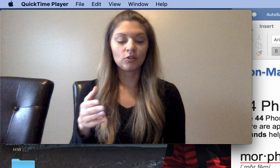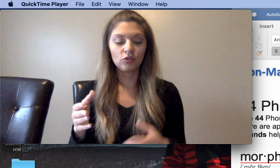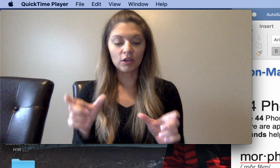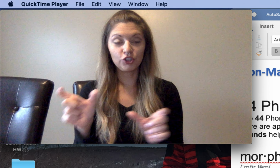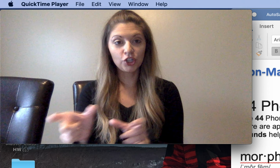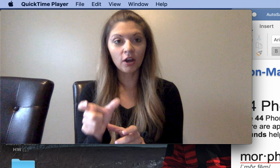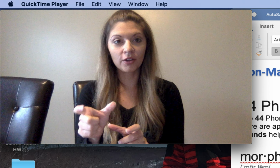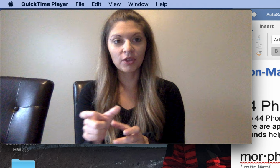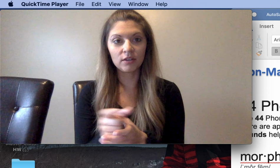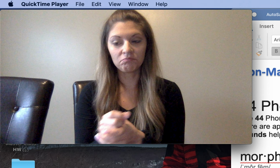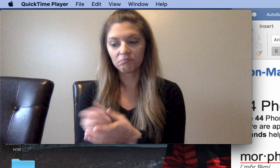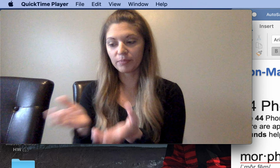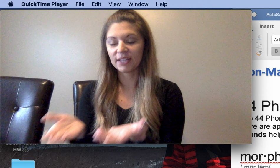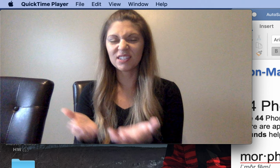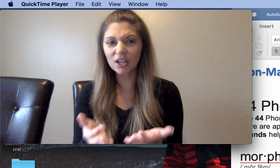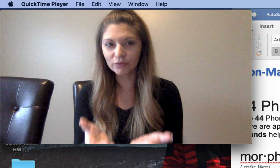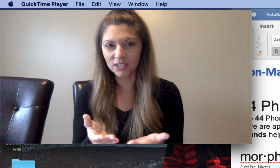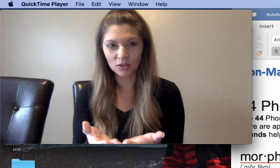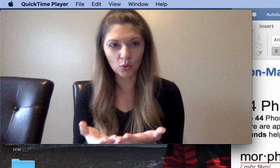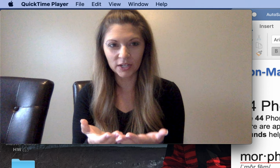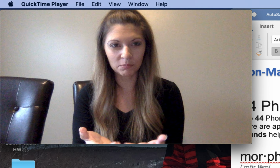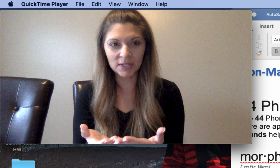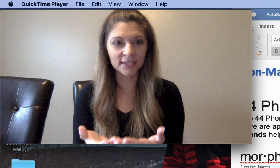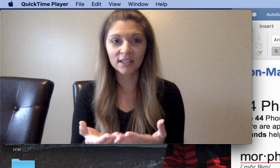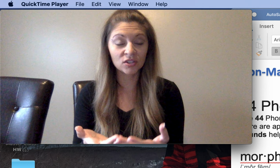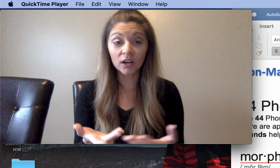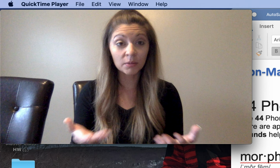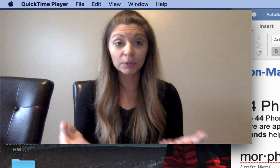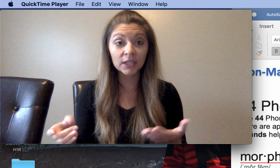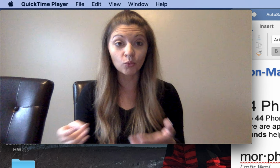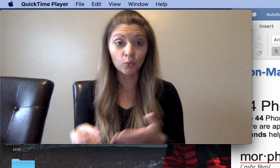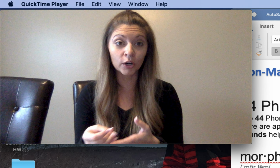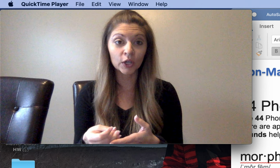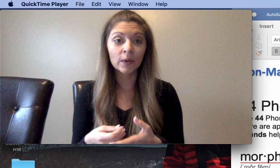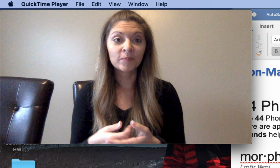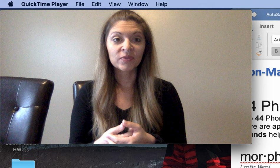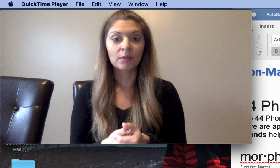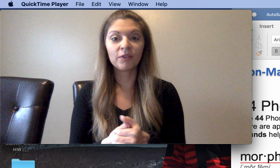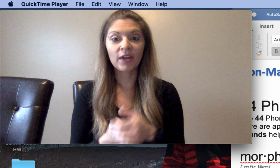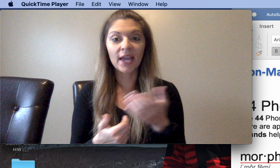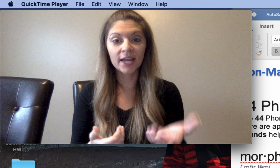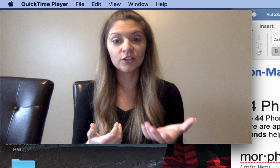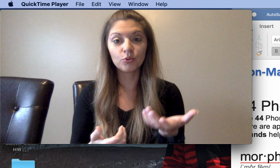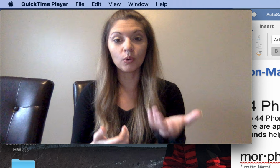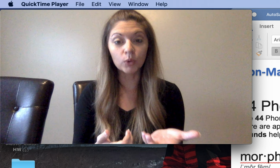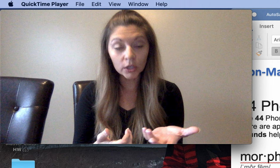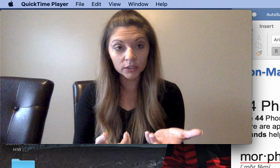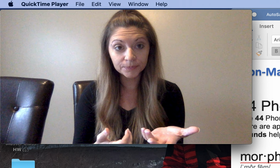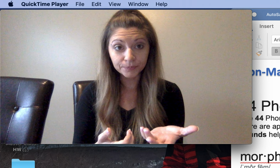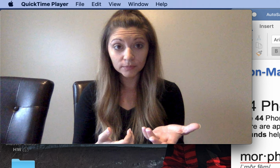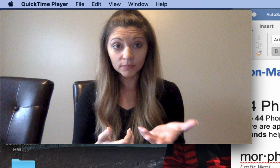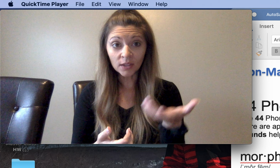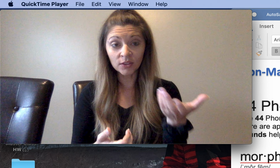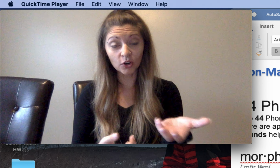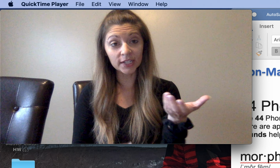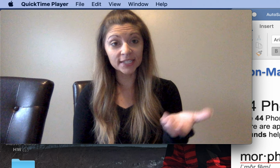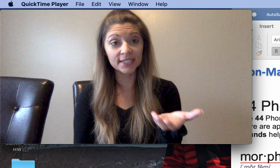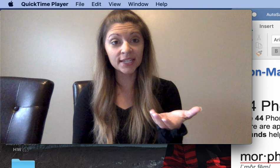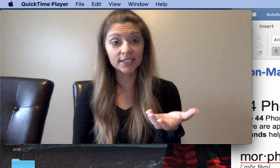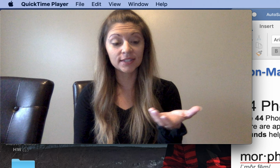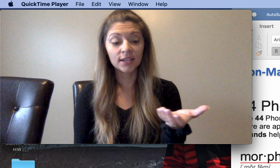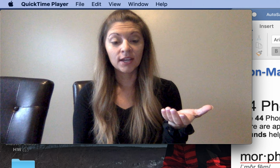is a chunk that by itself doesn't hold any meaning. That's not a complete word. But if I add it to a word that